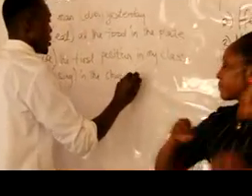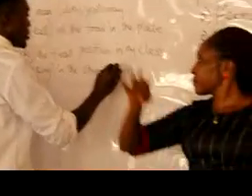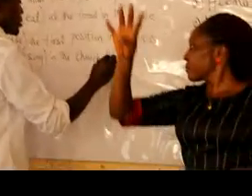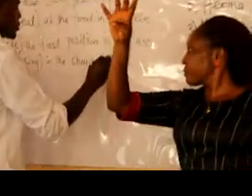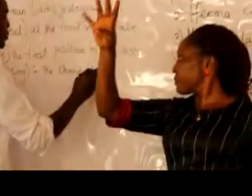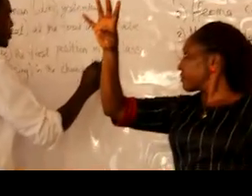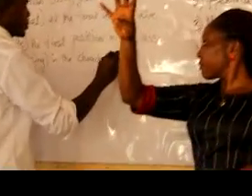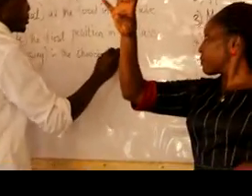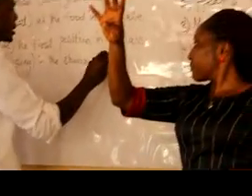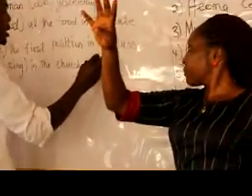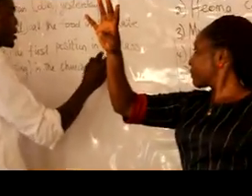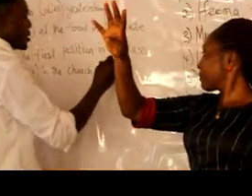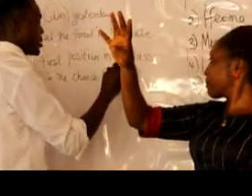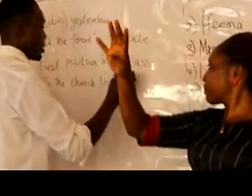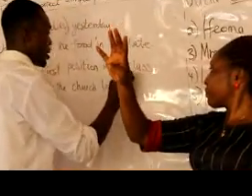last